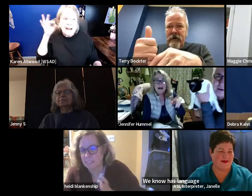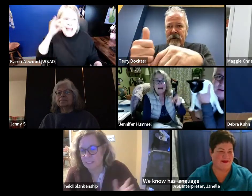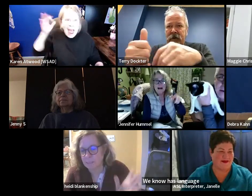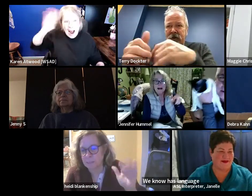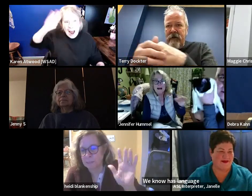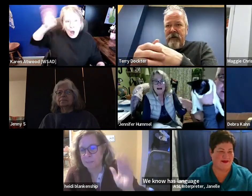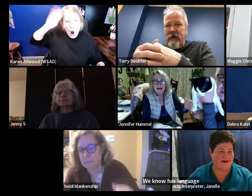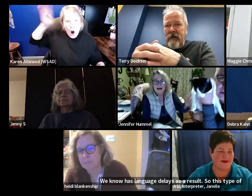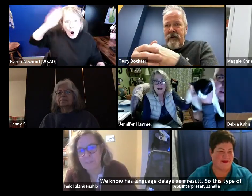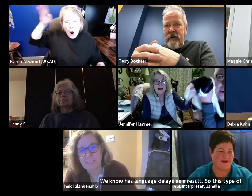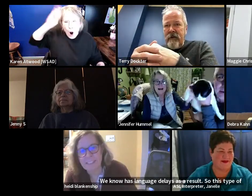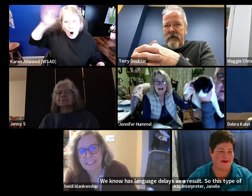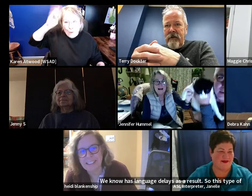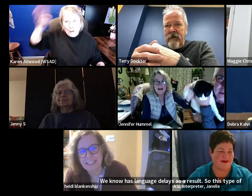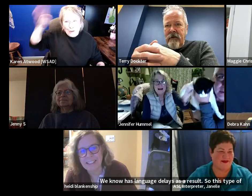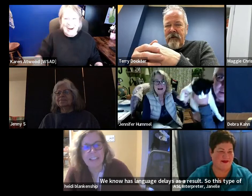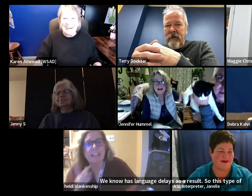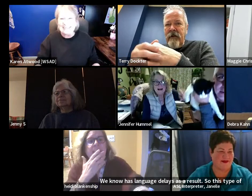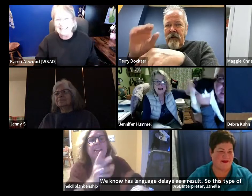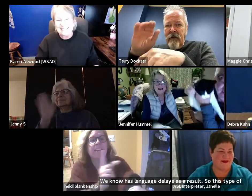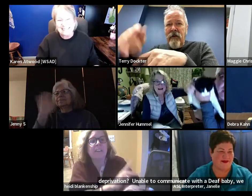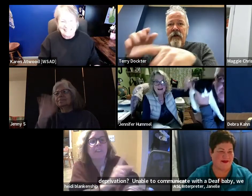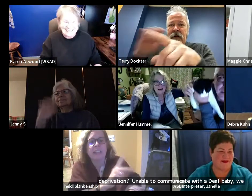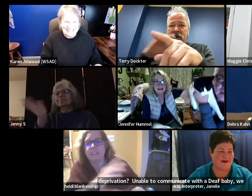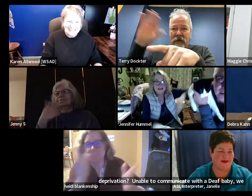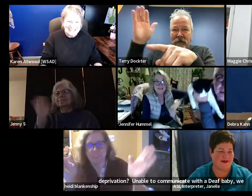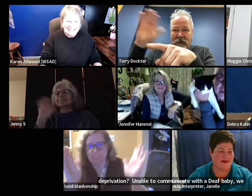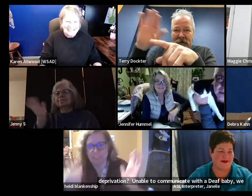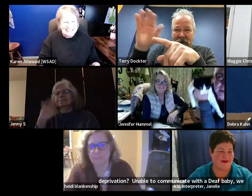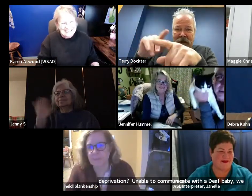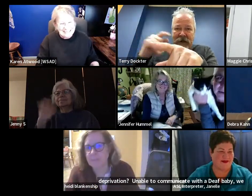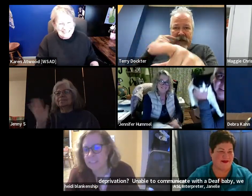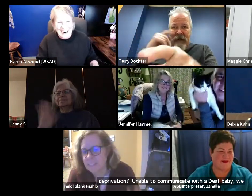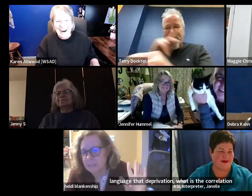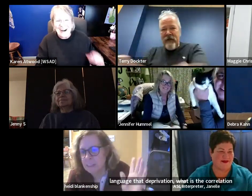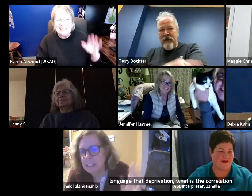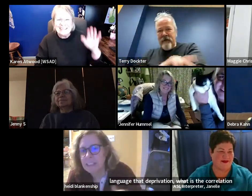captioning. Oh, the cat. Hello, Jennifer's cat. Say hi to Jennifer's cat.